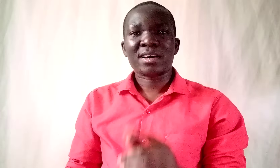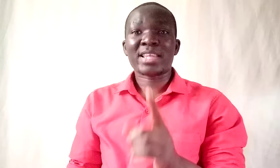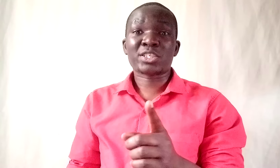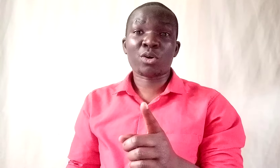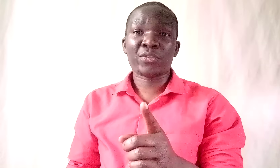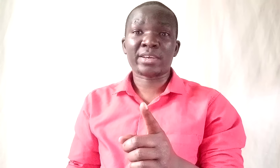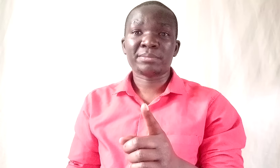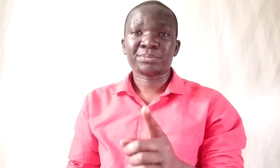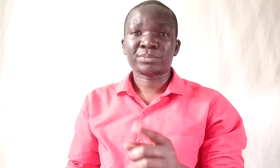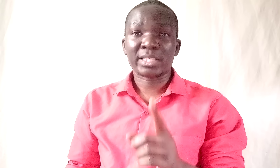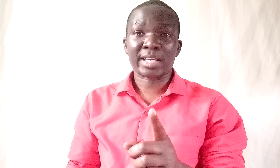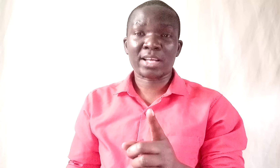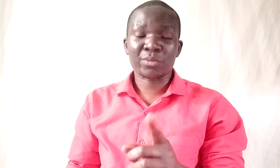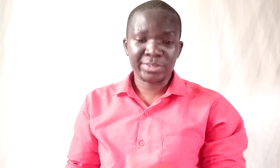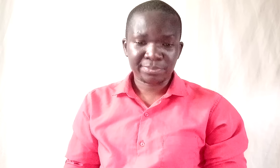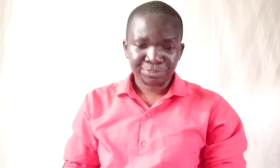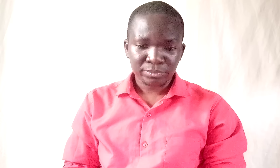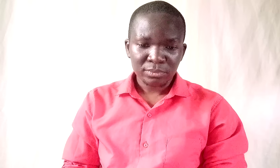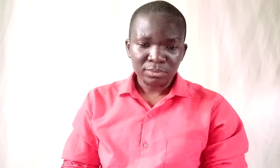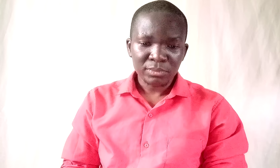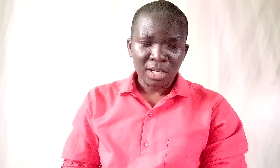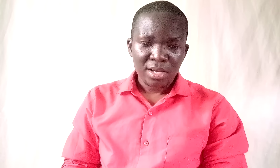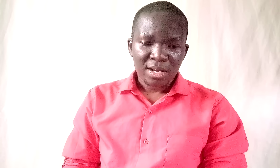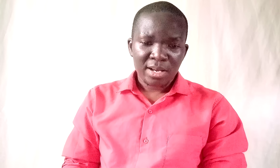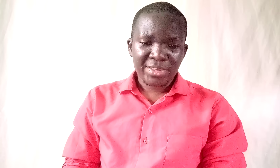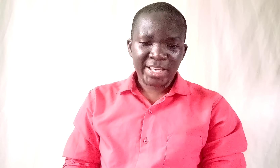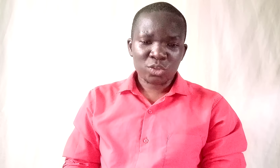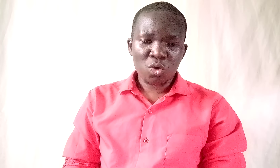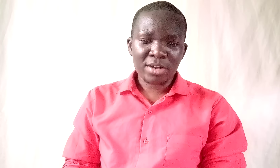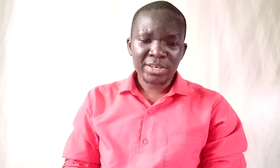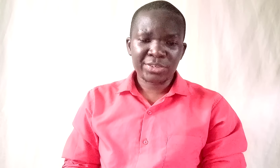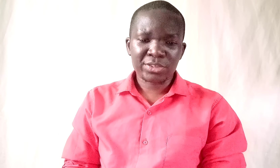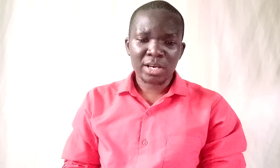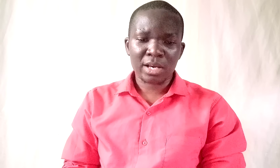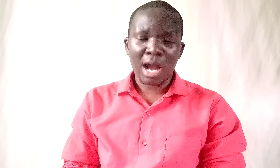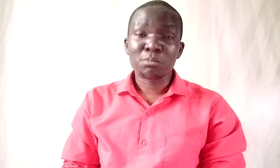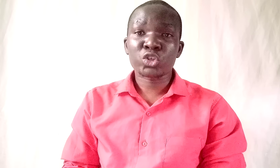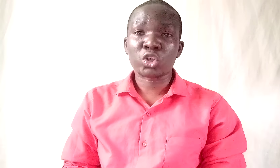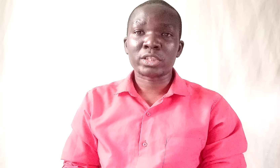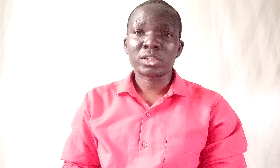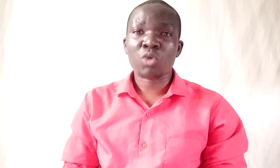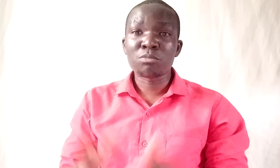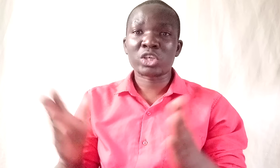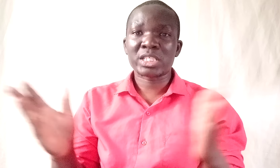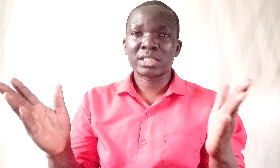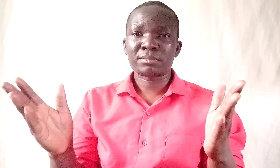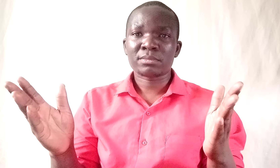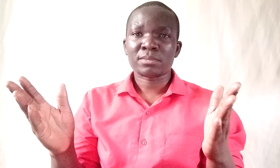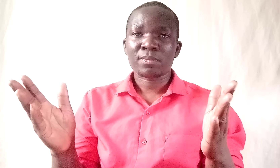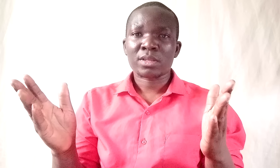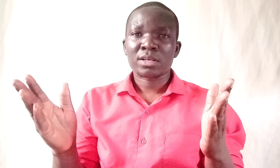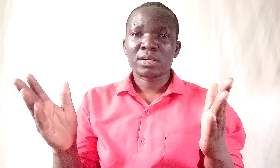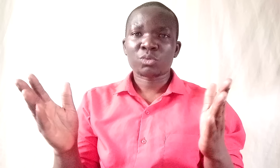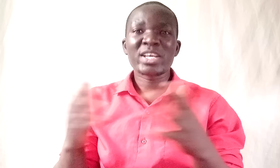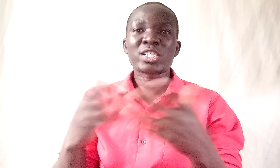that's coughing in sign language. And the next one is abortion, to abort, to